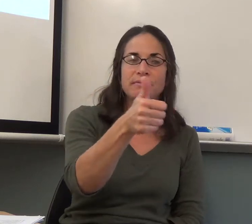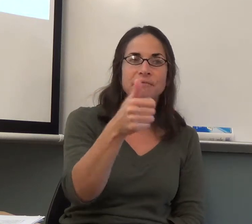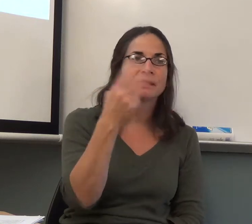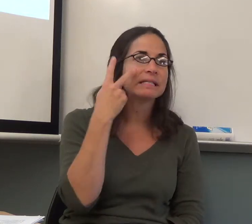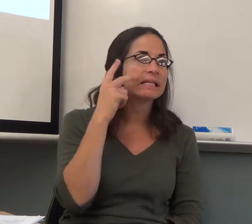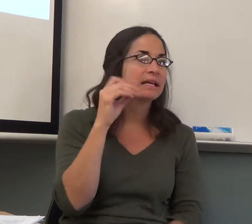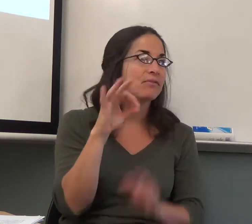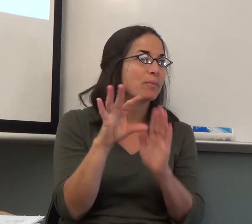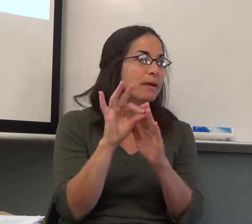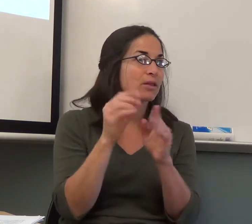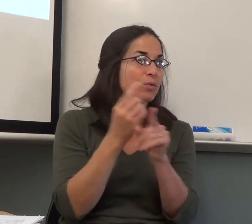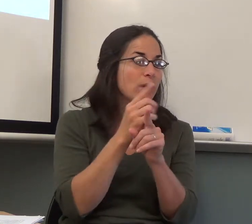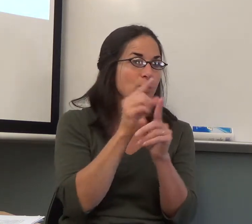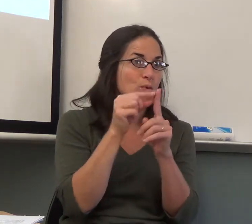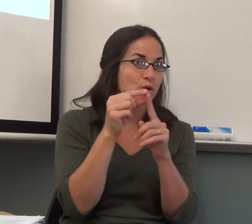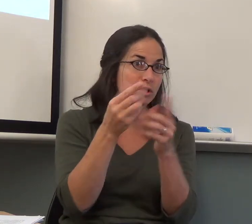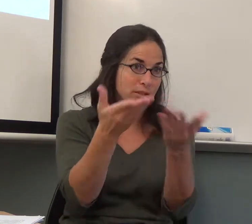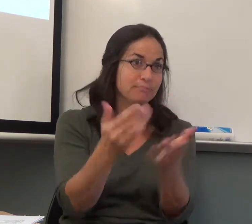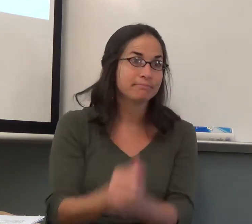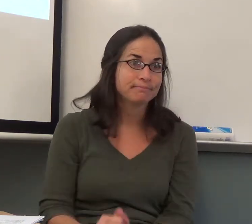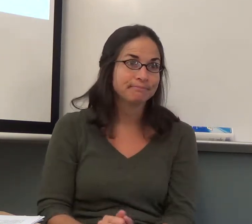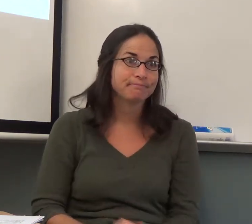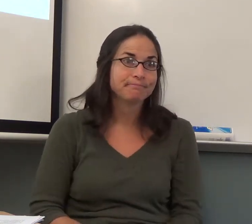Okay. A little warm-up exercise for you guys today. Let's start with that.